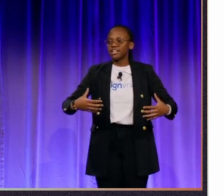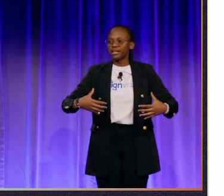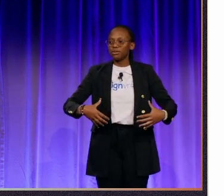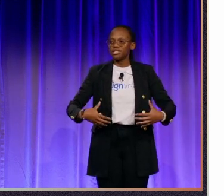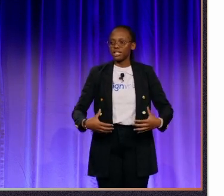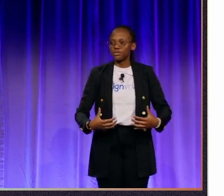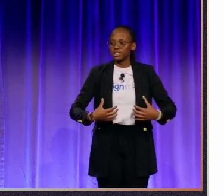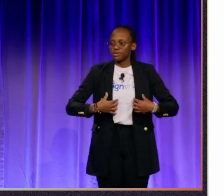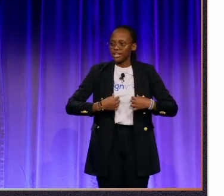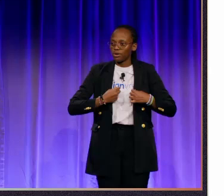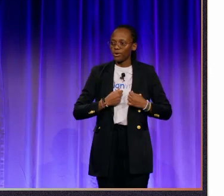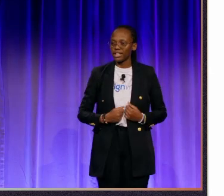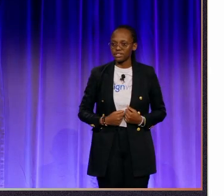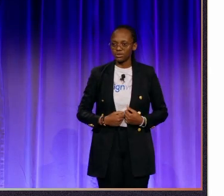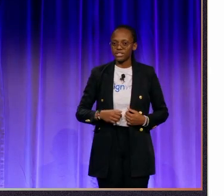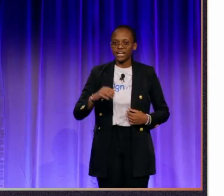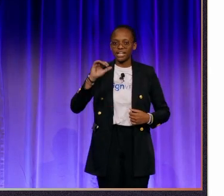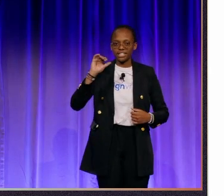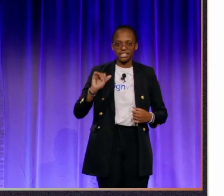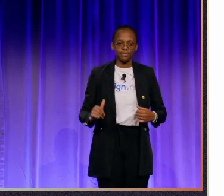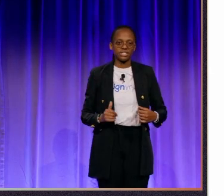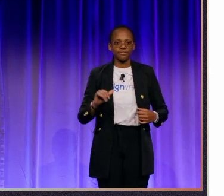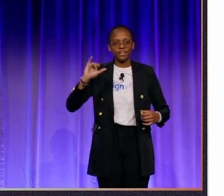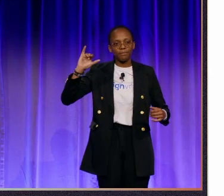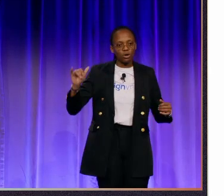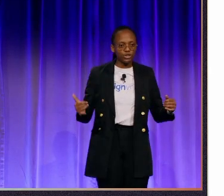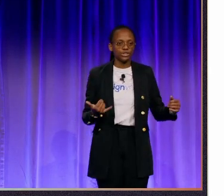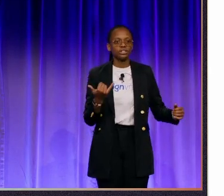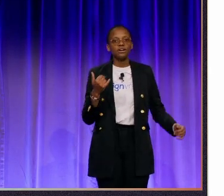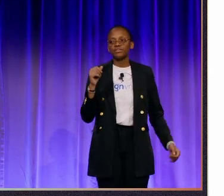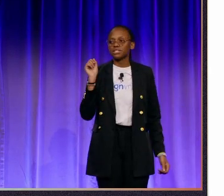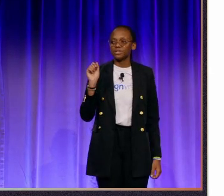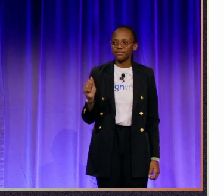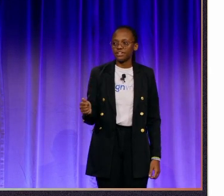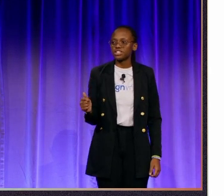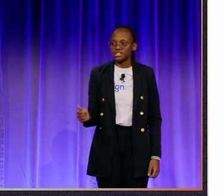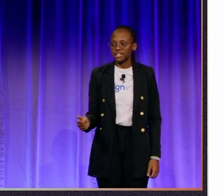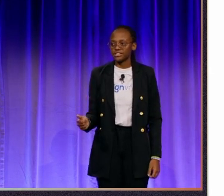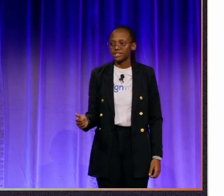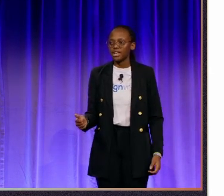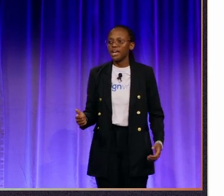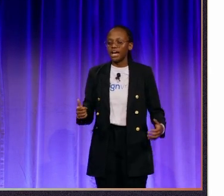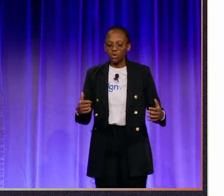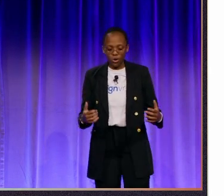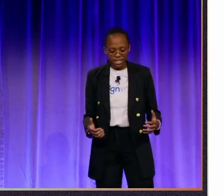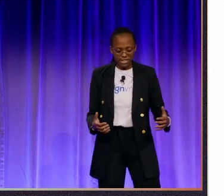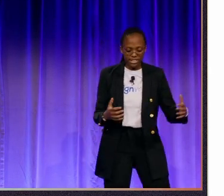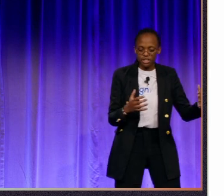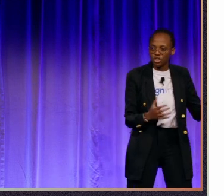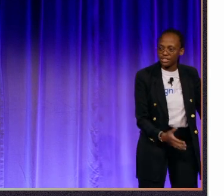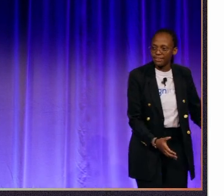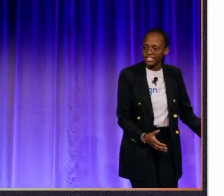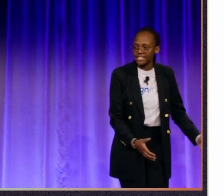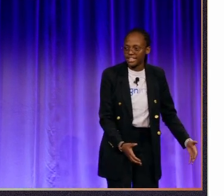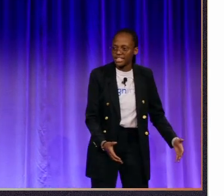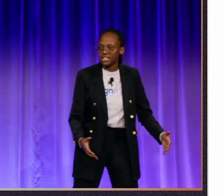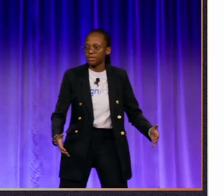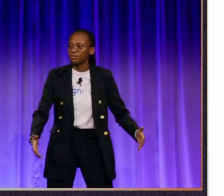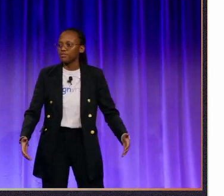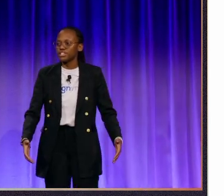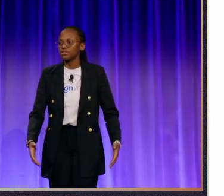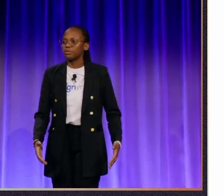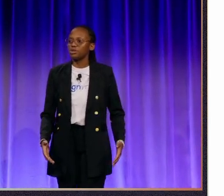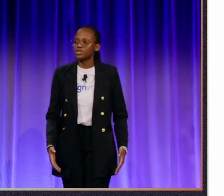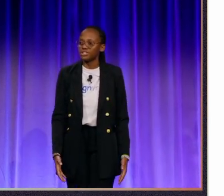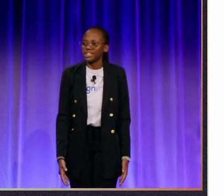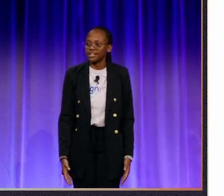And this enables our user to then wear the suit and does the specific motion for the specific translation. And once this glossified text has